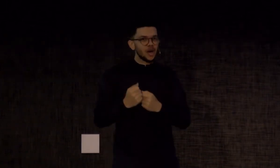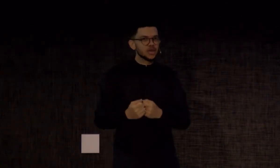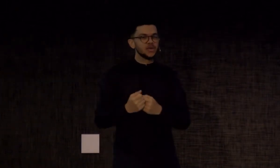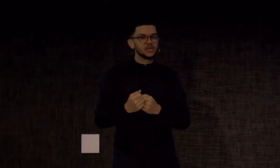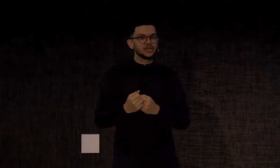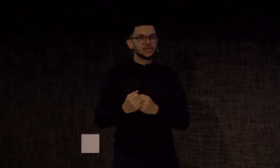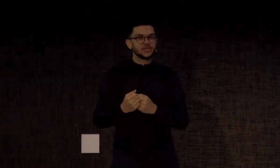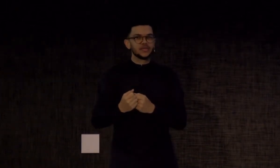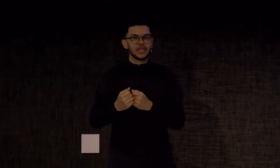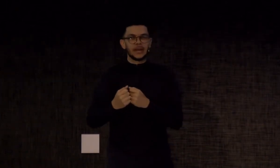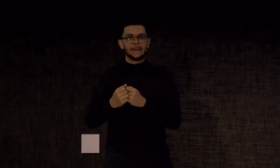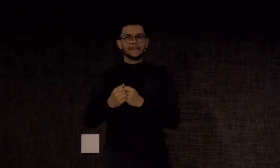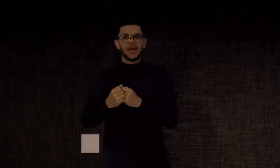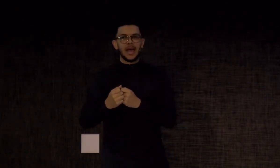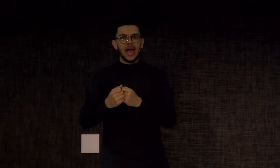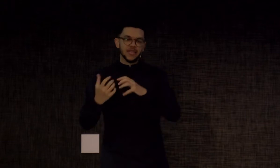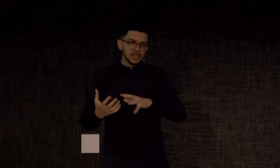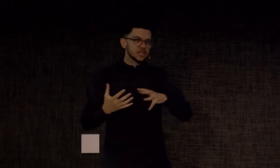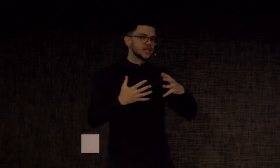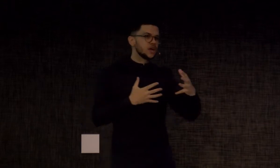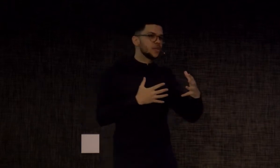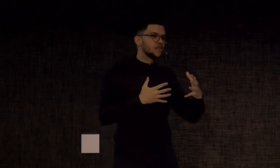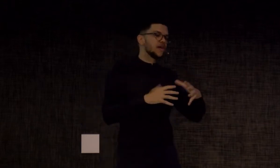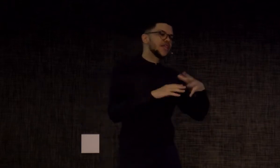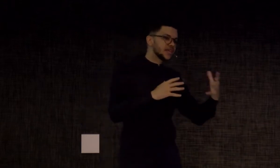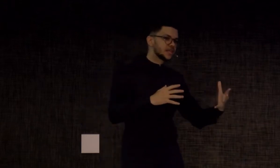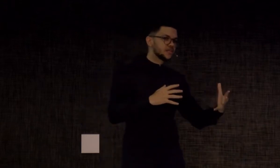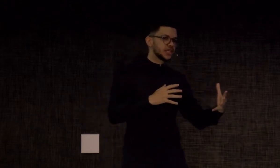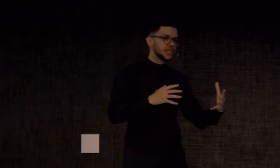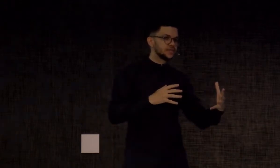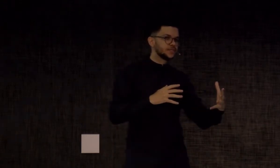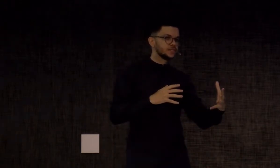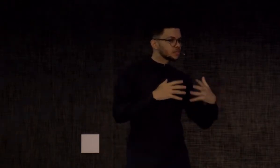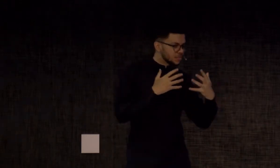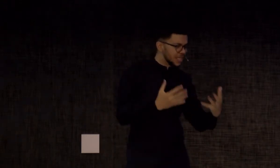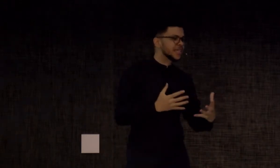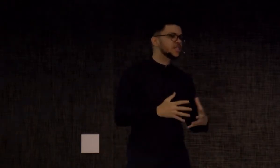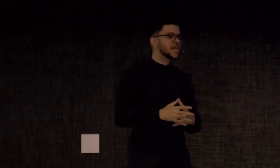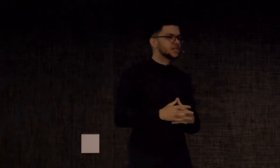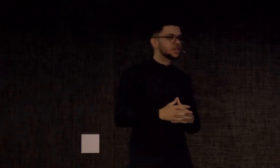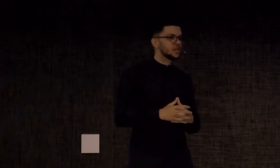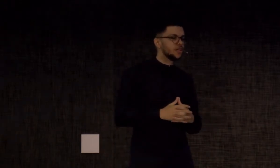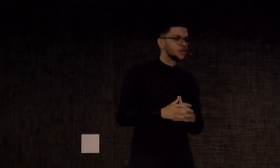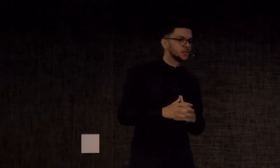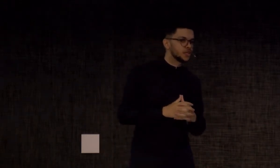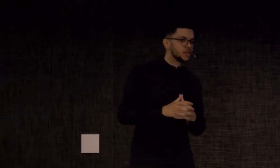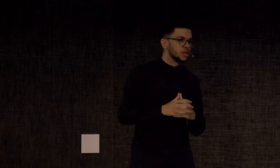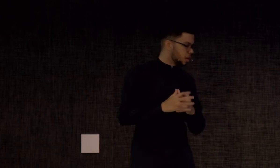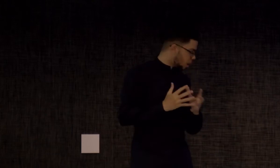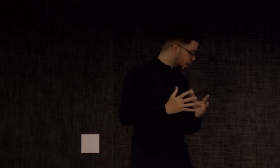the potholes. And this is an example of how thinking differently can change